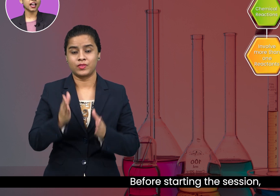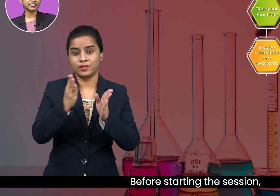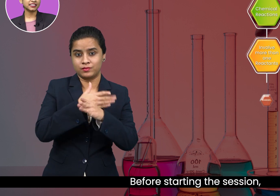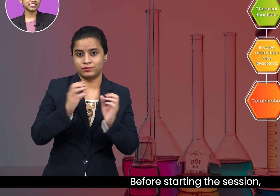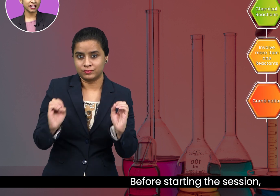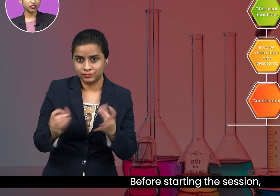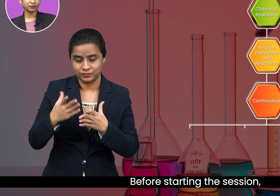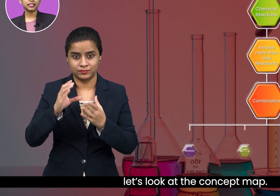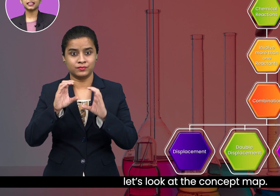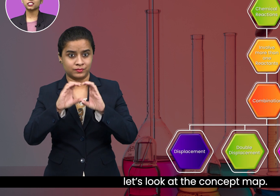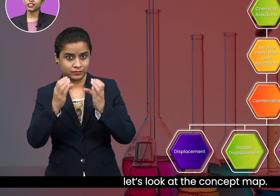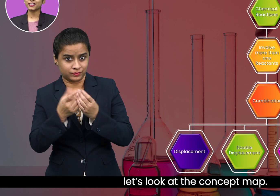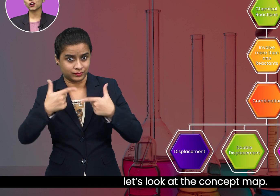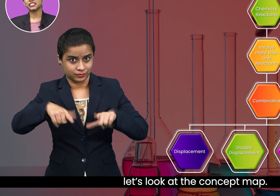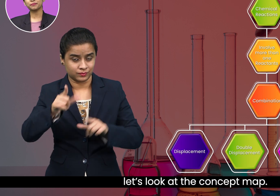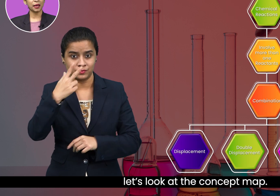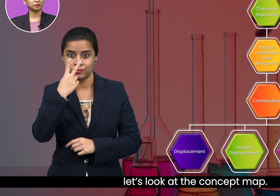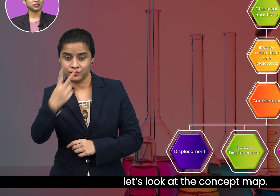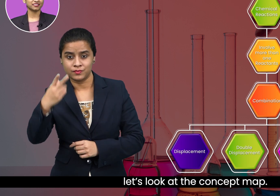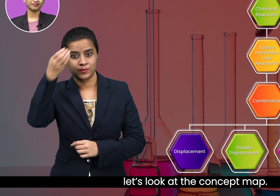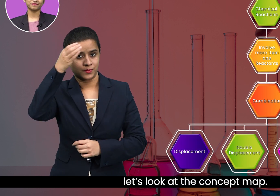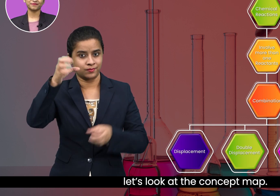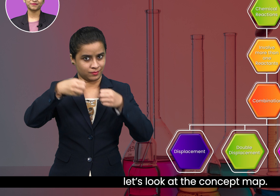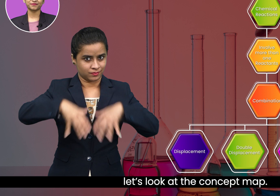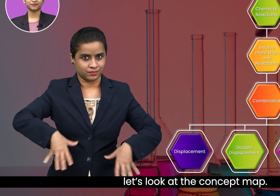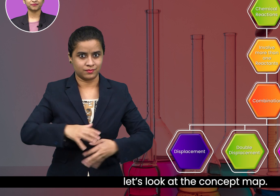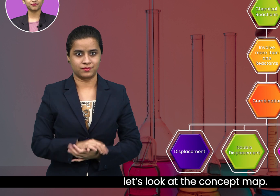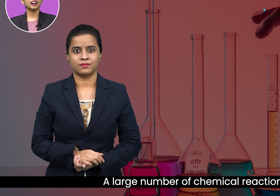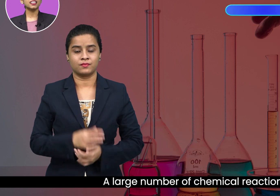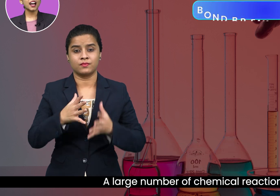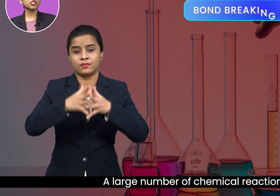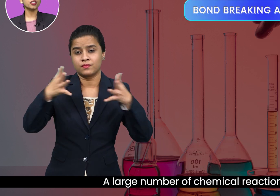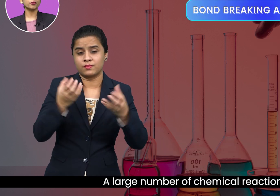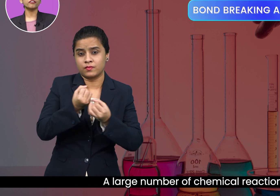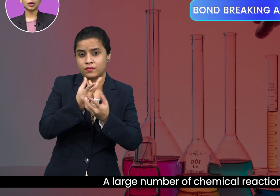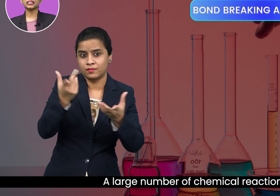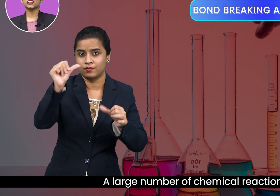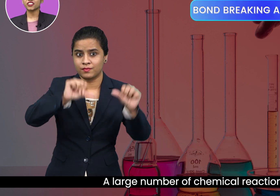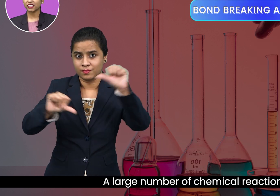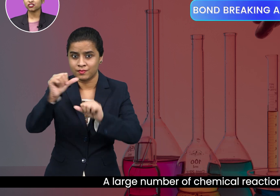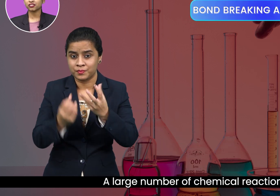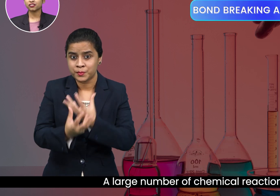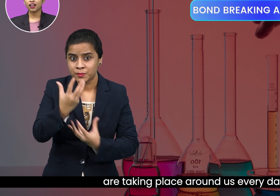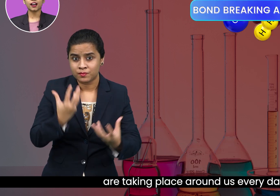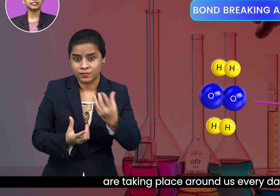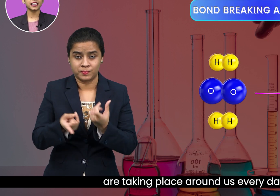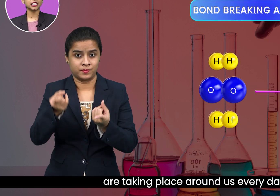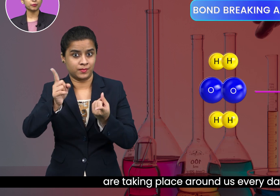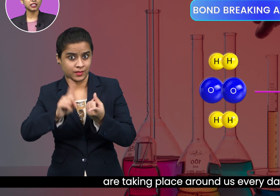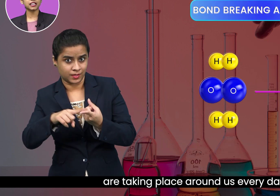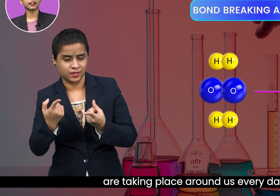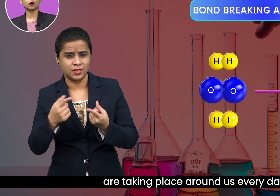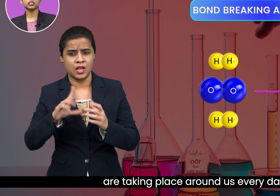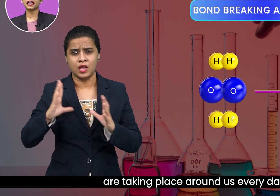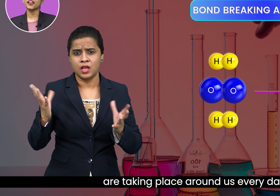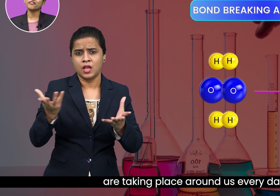Before starting the session, let's look at the concept map. A large number of chemical reactions are taking